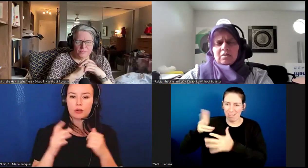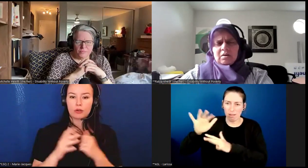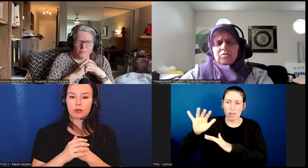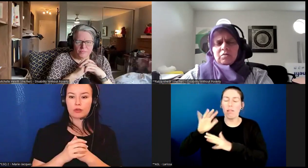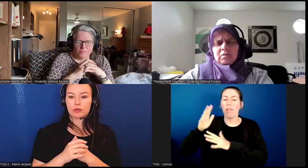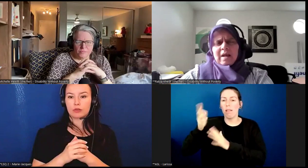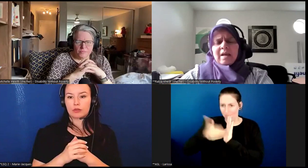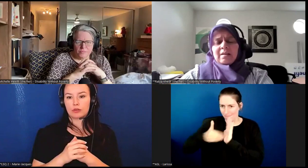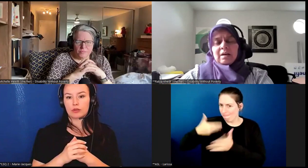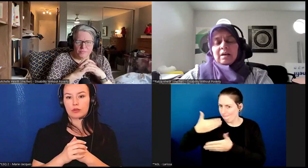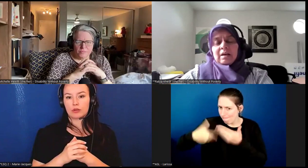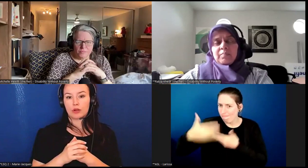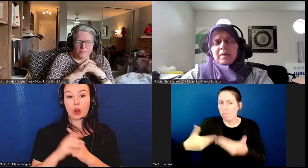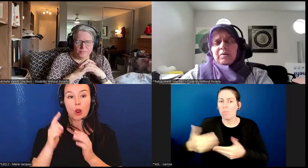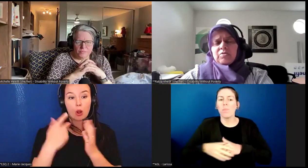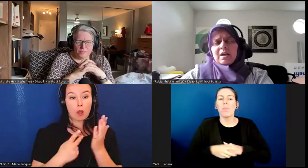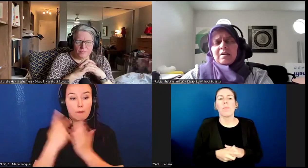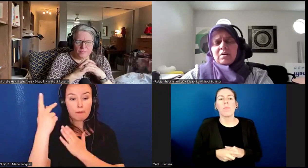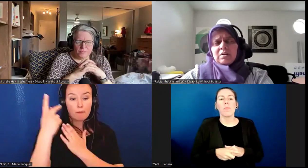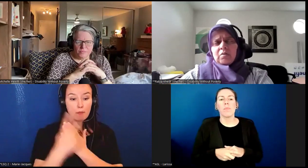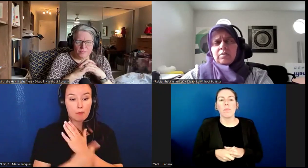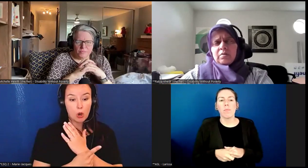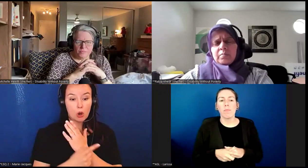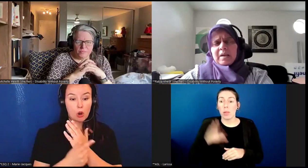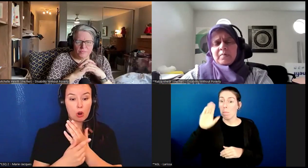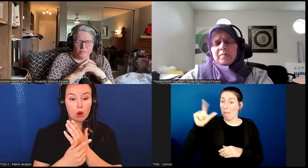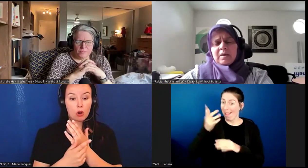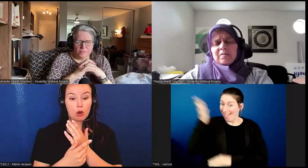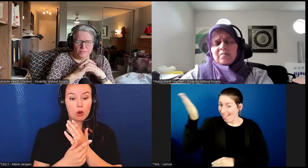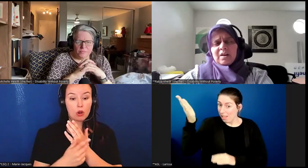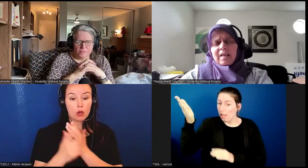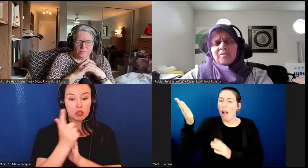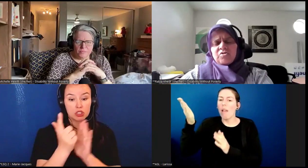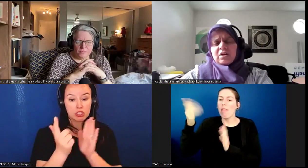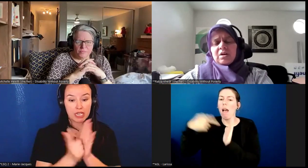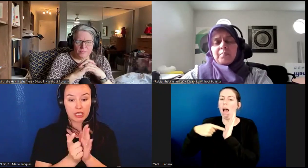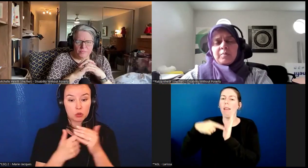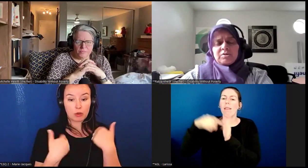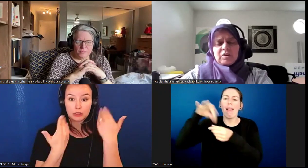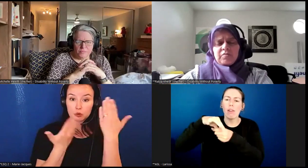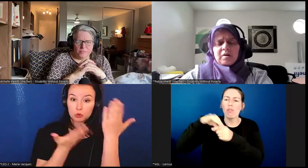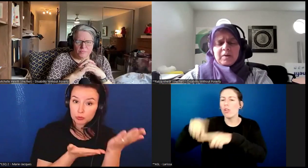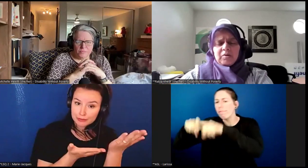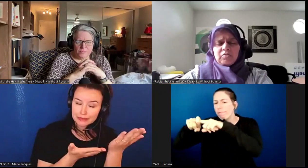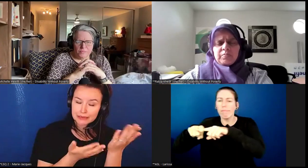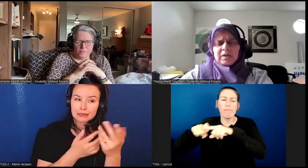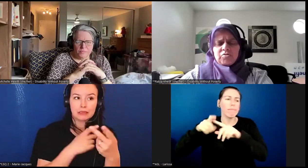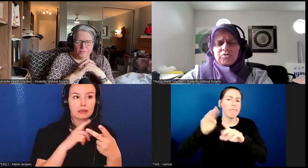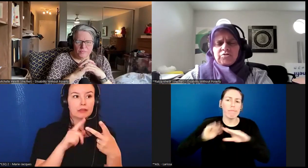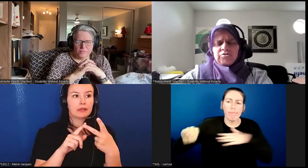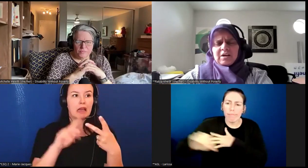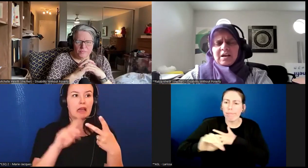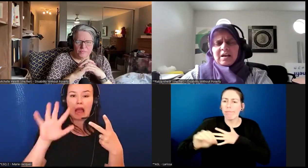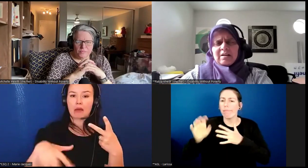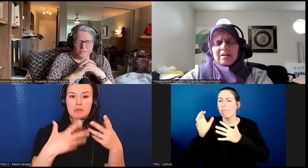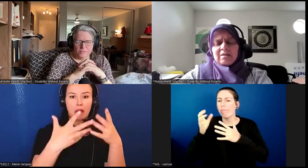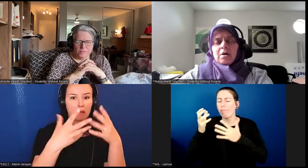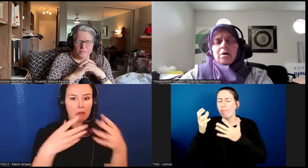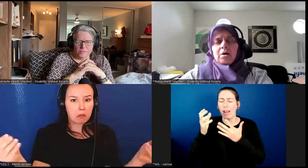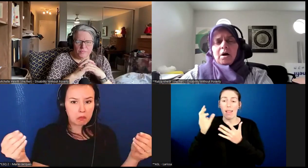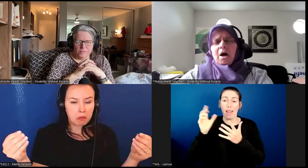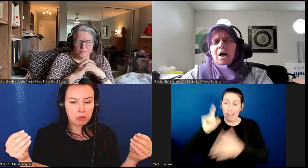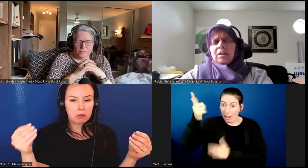uh, that bill dying on the order paper because of an election and pushing for a bill to be introduced again